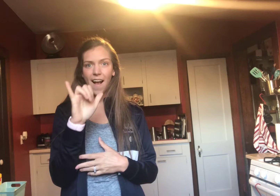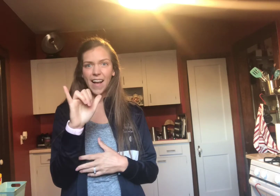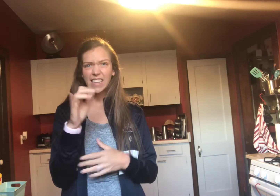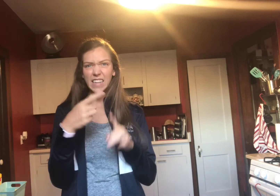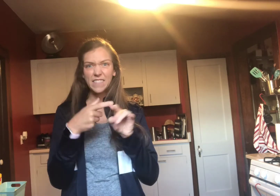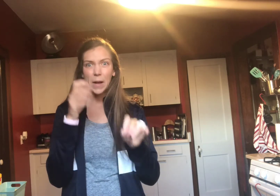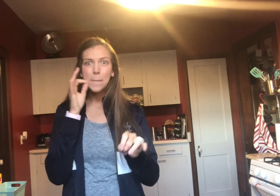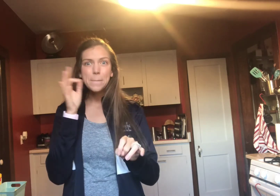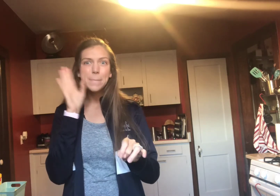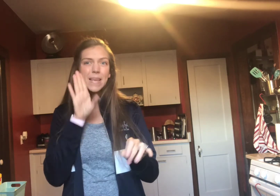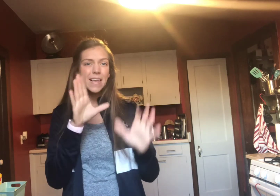honey.